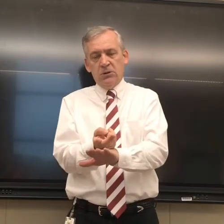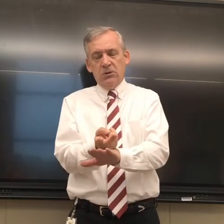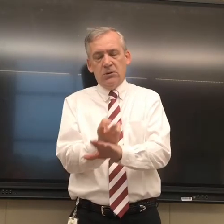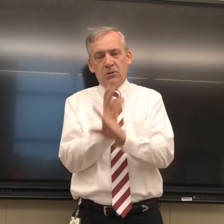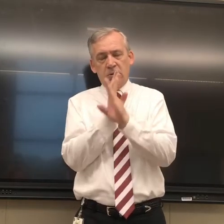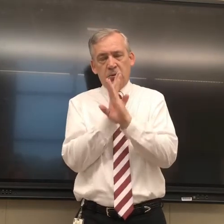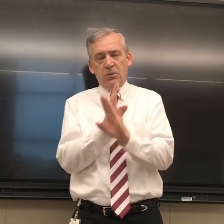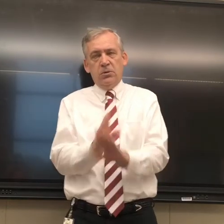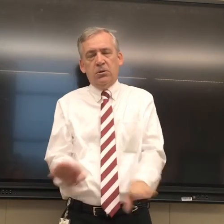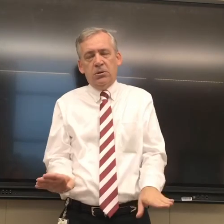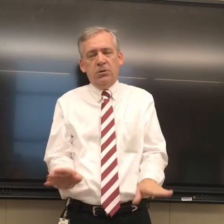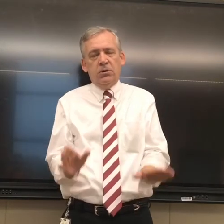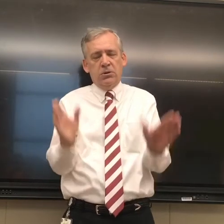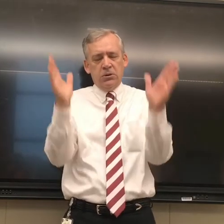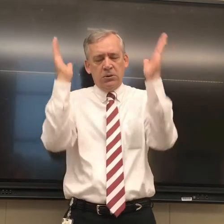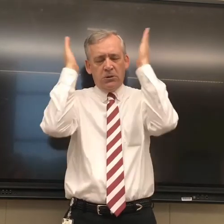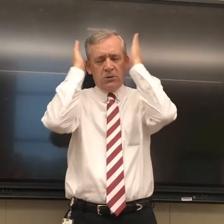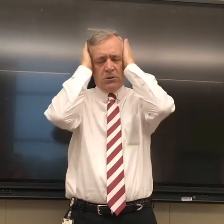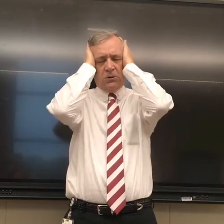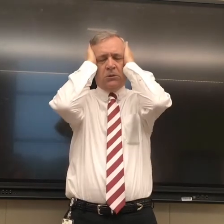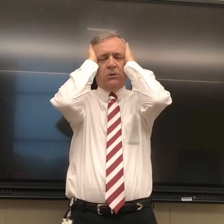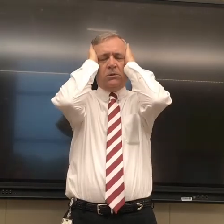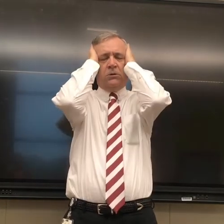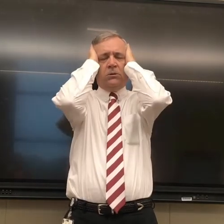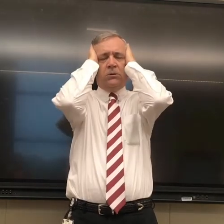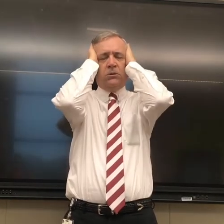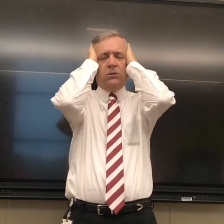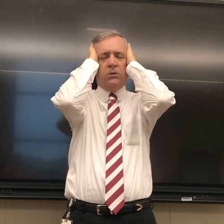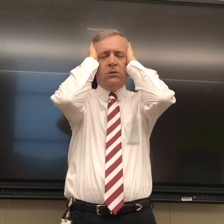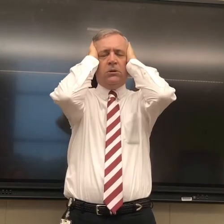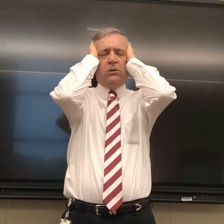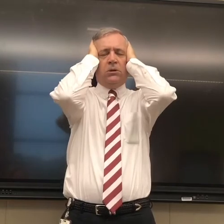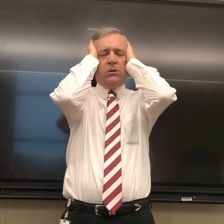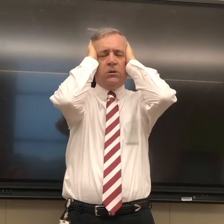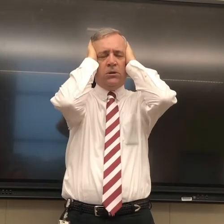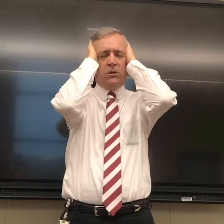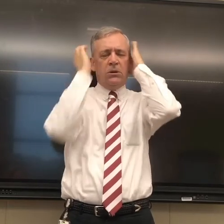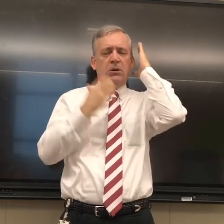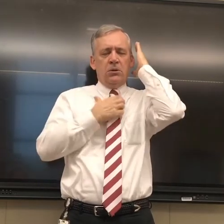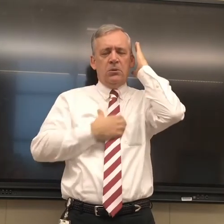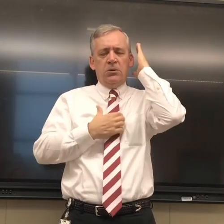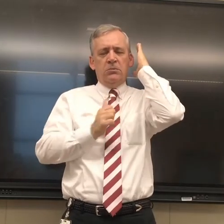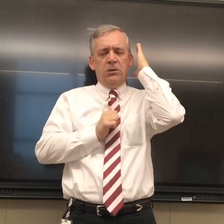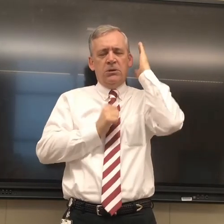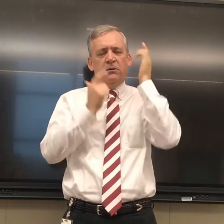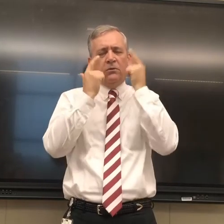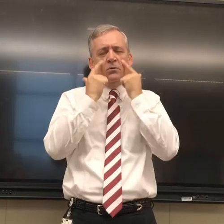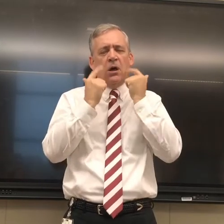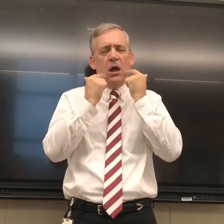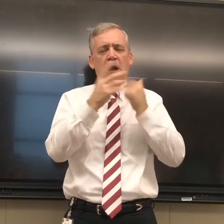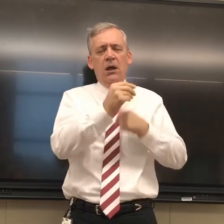my ears, wishing that I too could cry and be comforted.